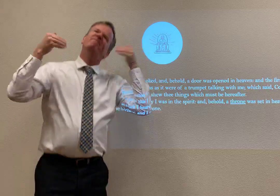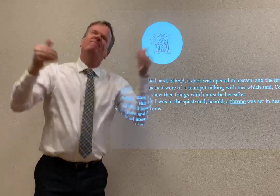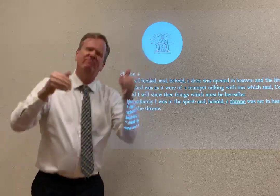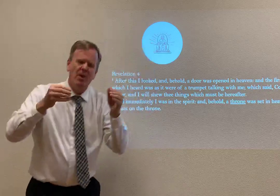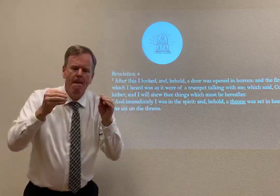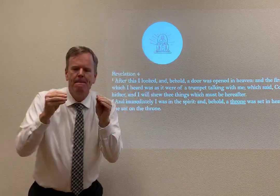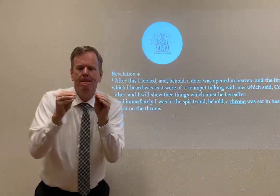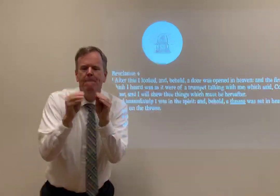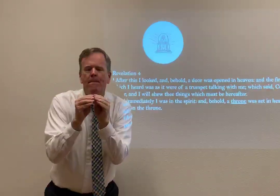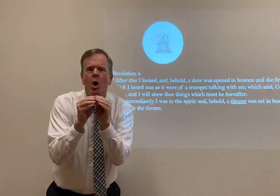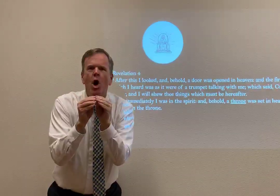Then